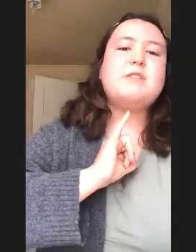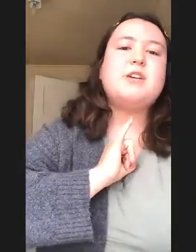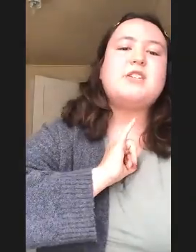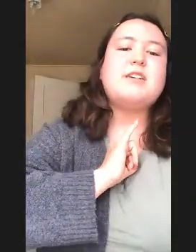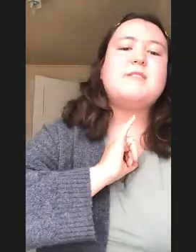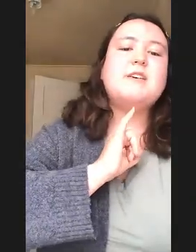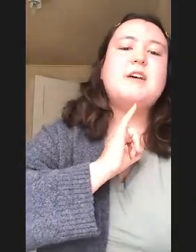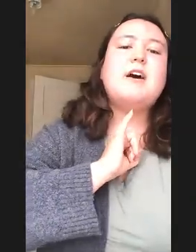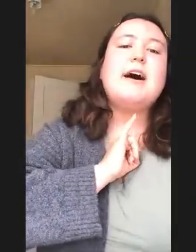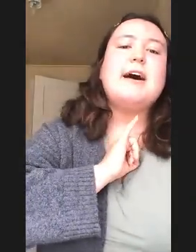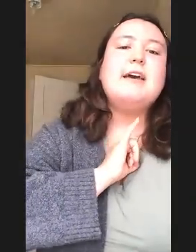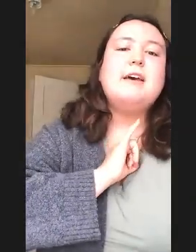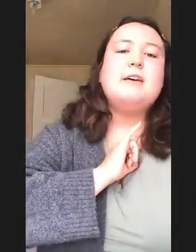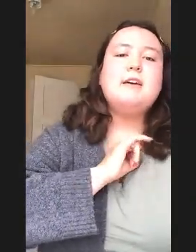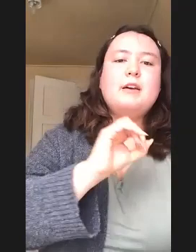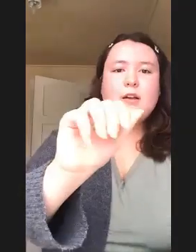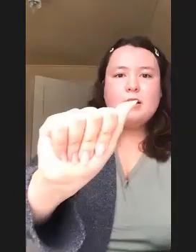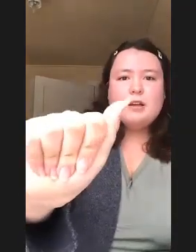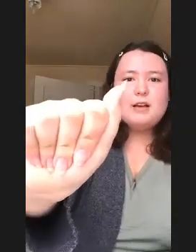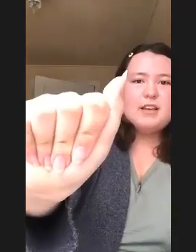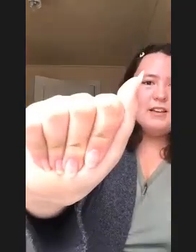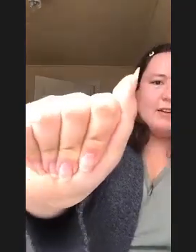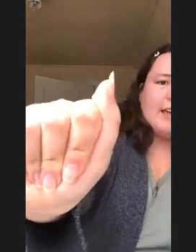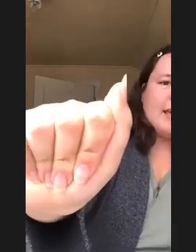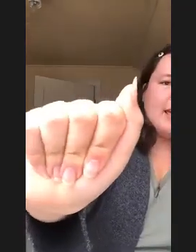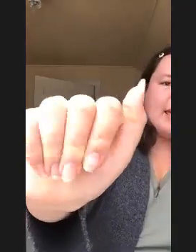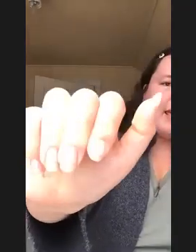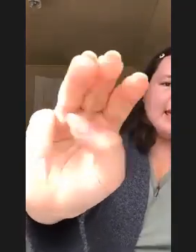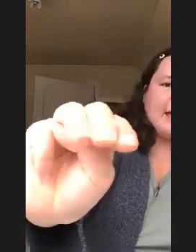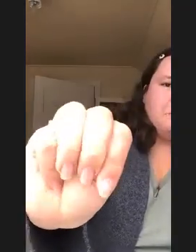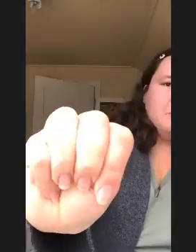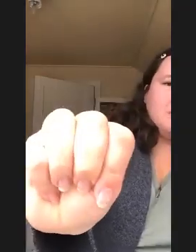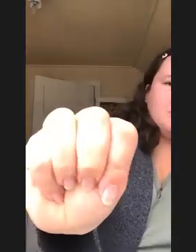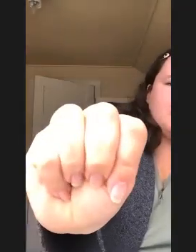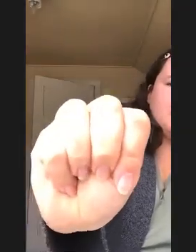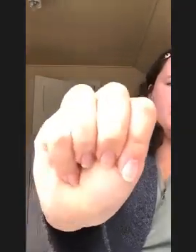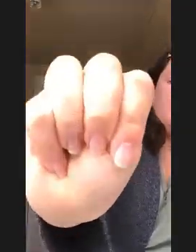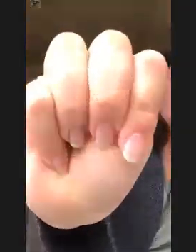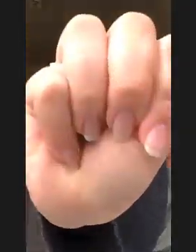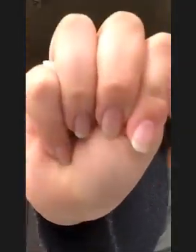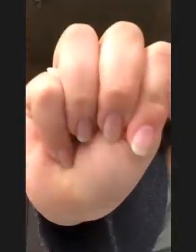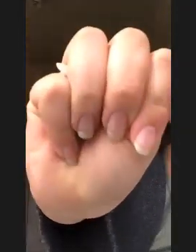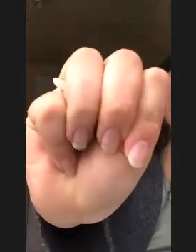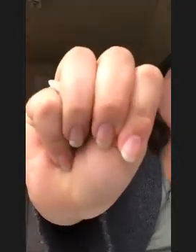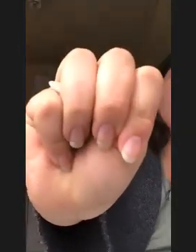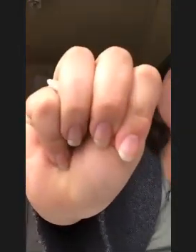your chest. I. And then am.